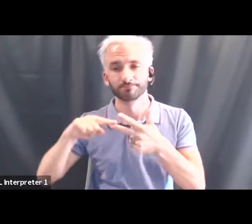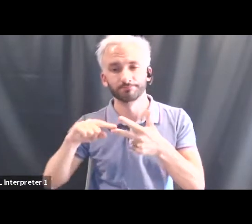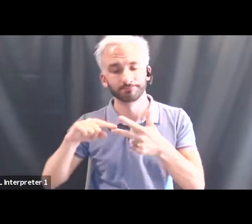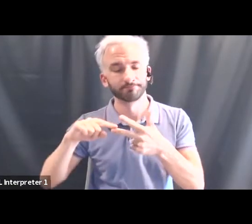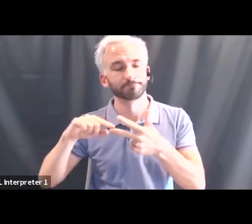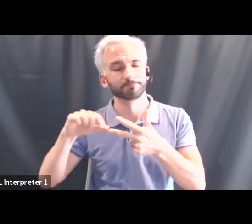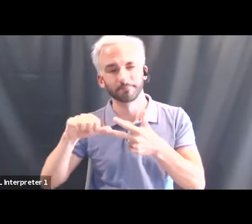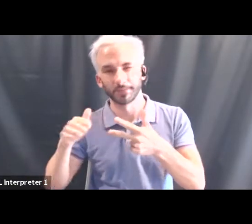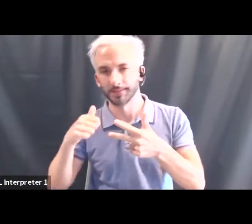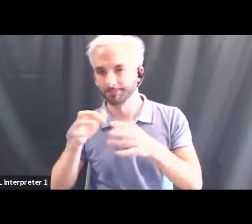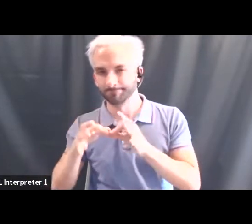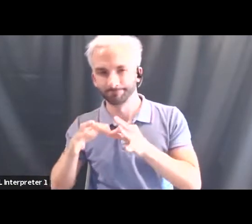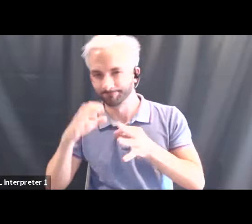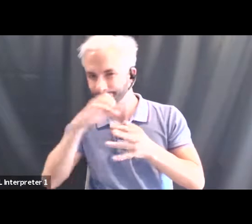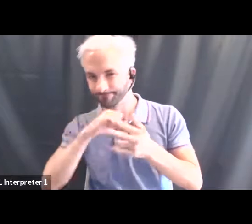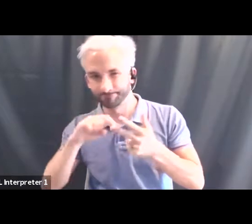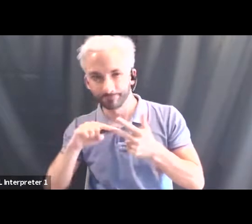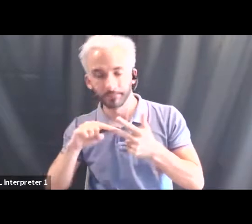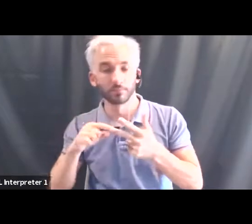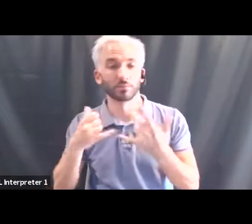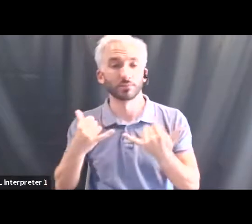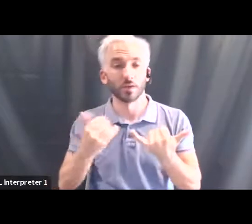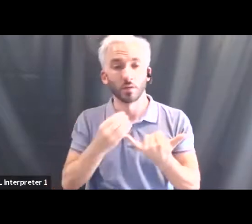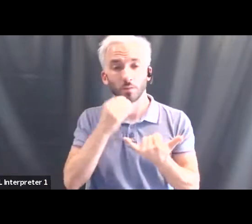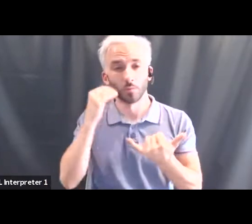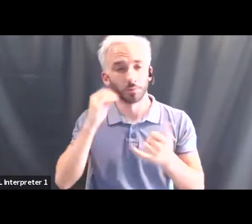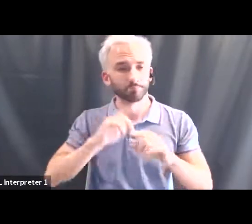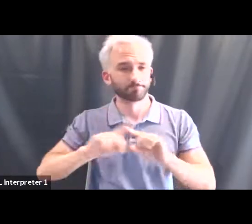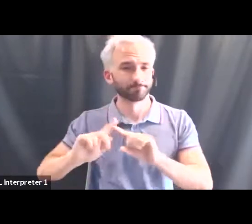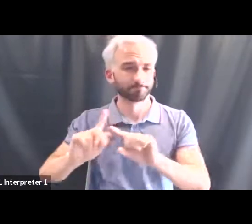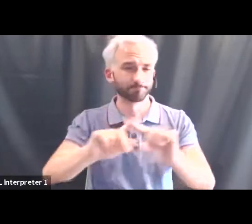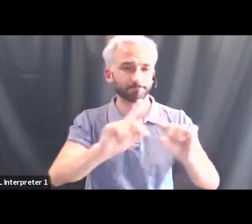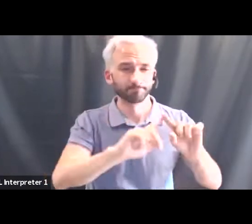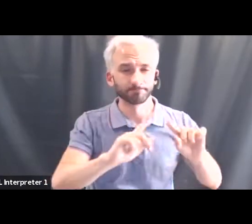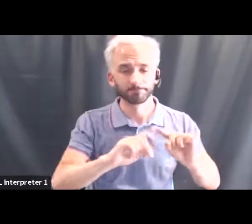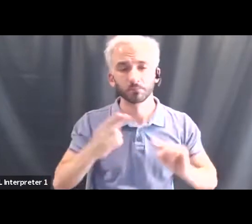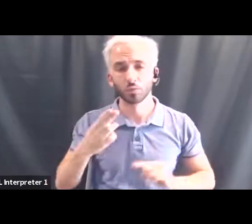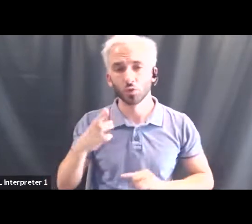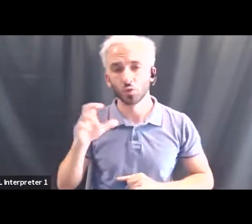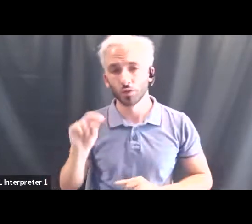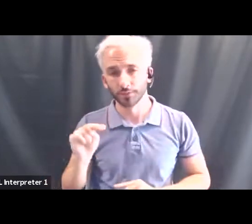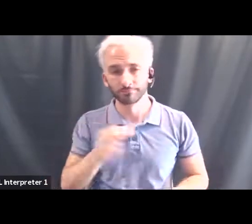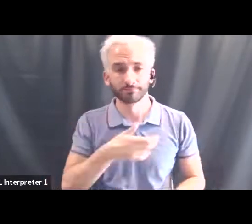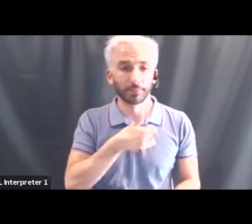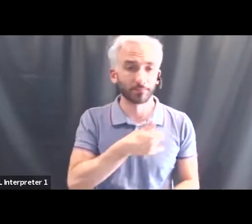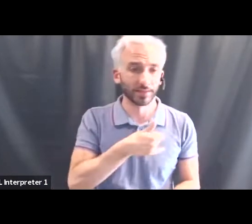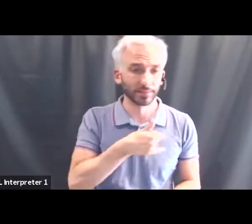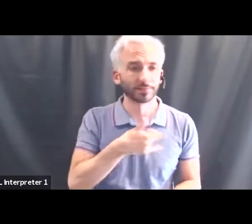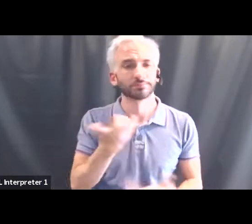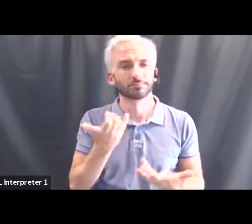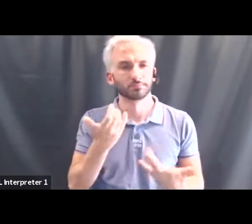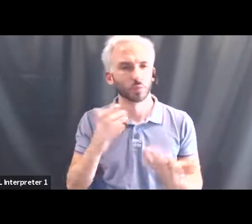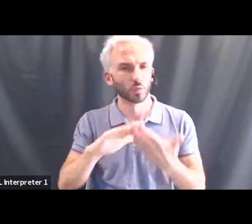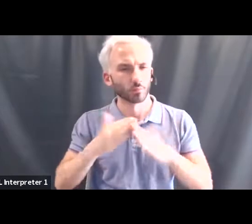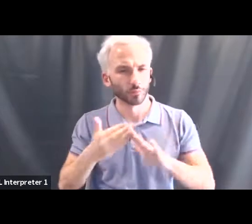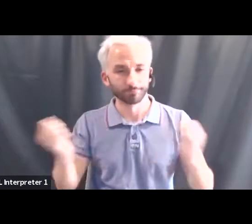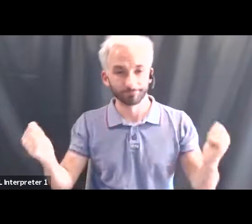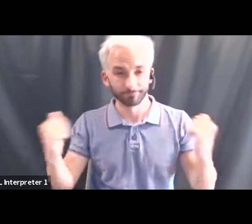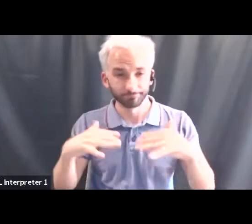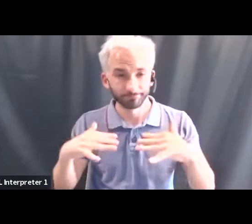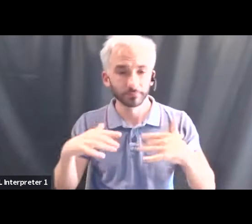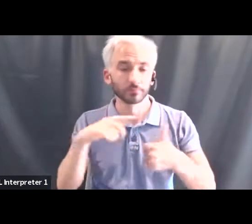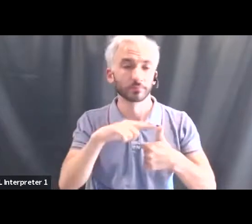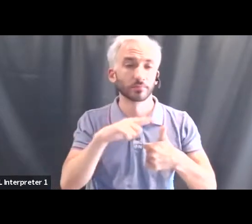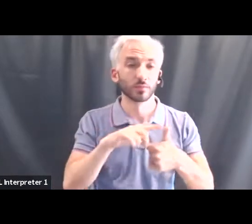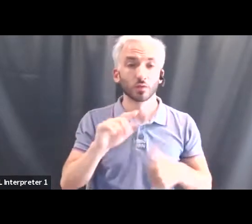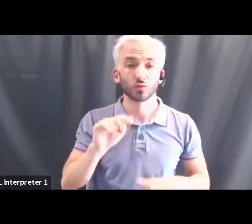First Nation, Inuit, and Métis communities. We acknowledge the current treaty holders, the Mississaugas of the